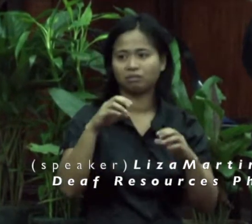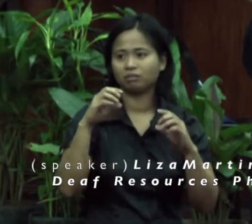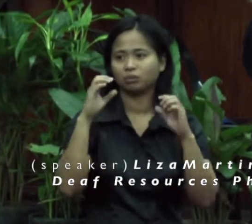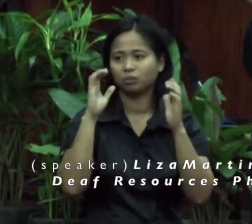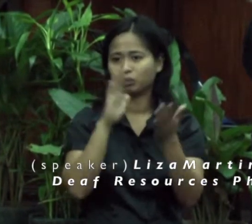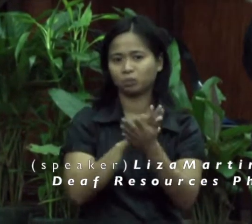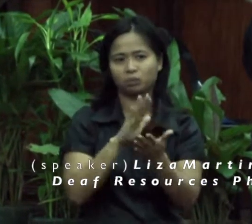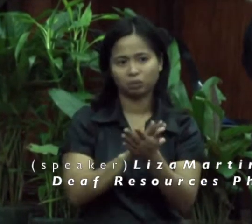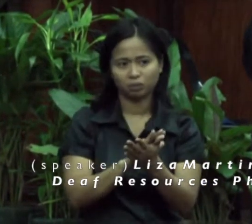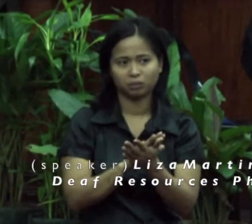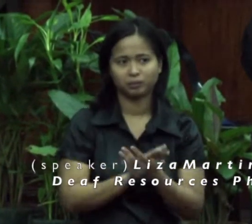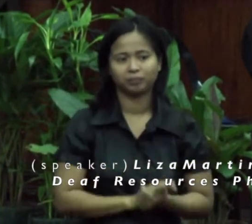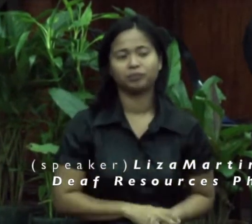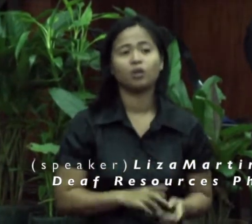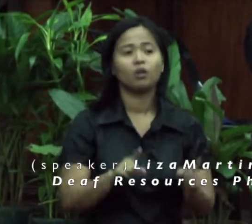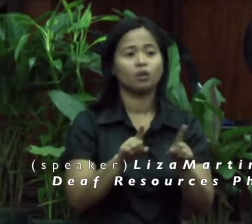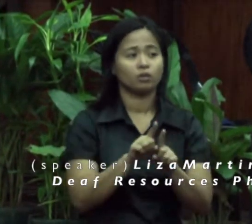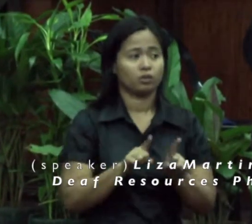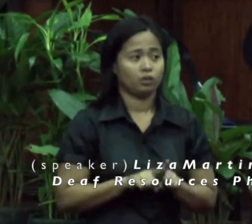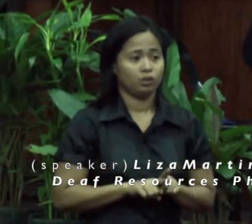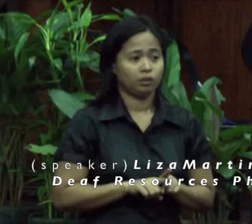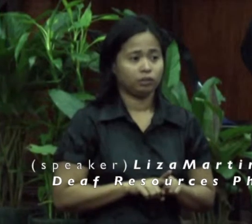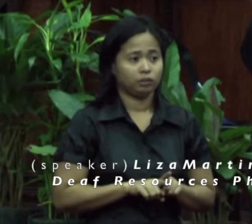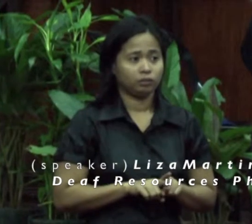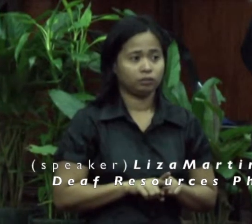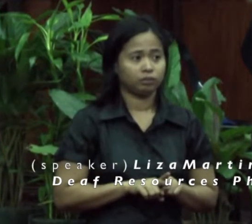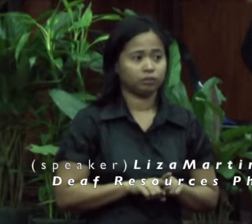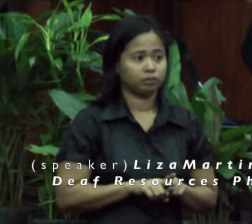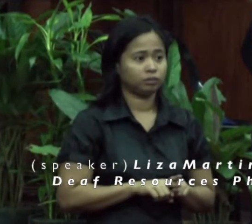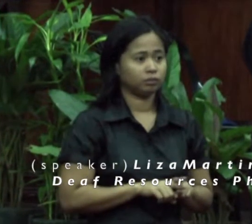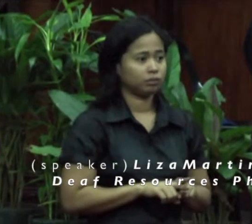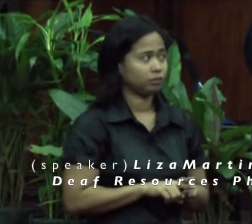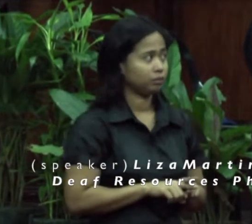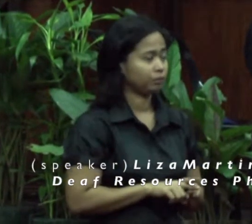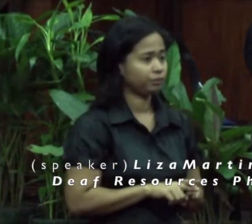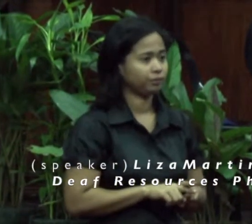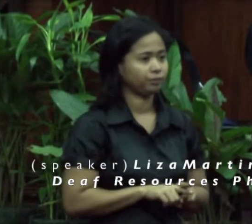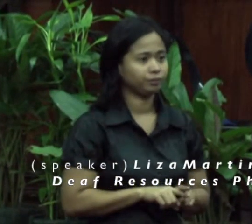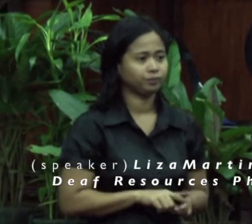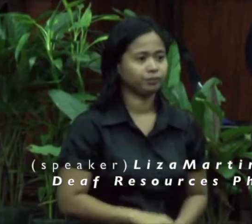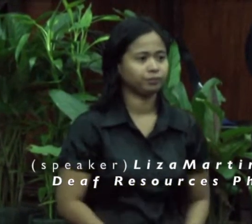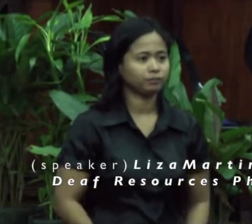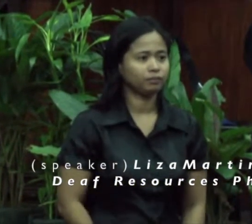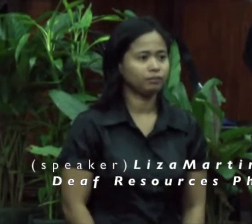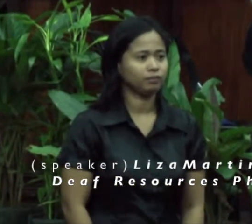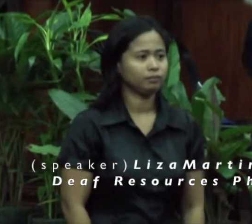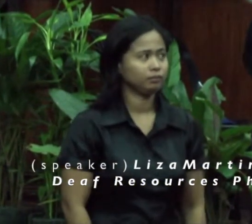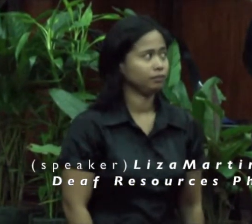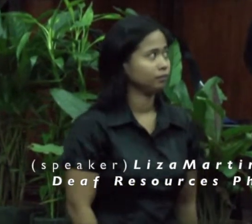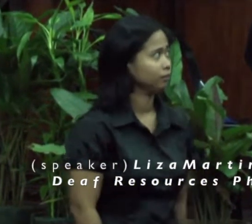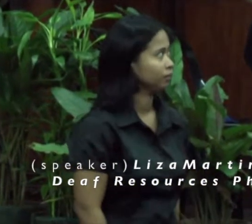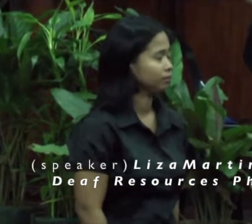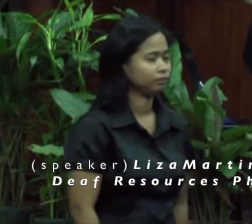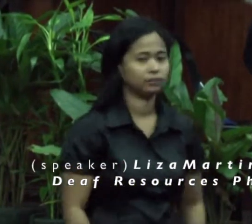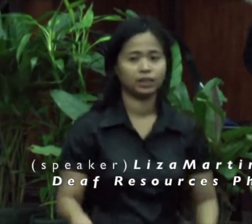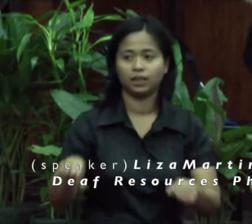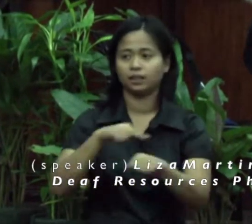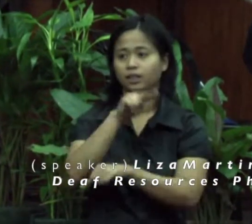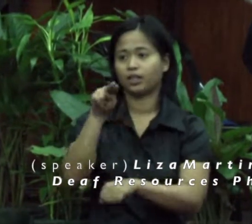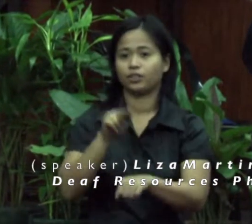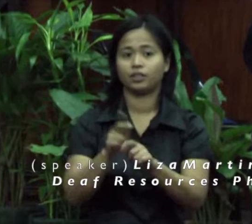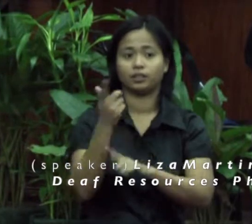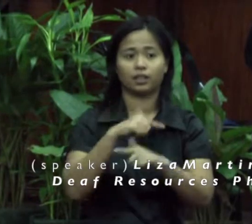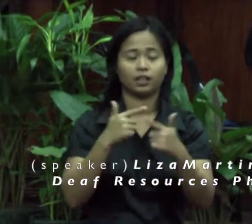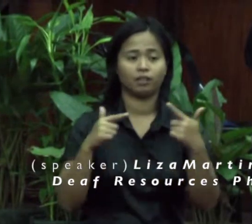national language, oops, okay, you need to move it towards that side. The National Sign Language